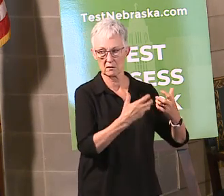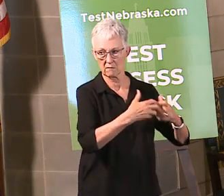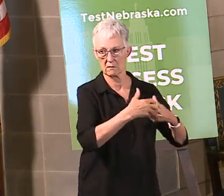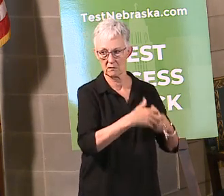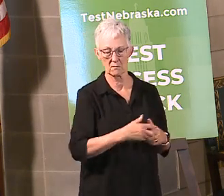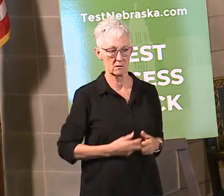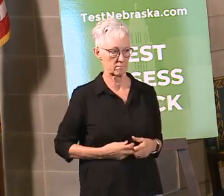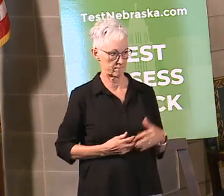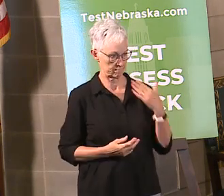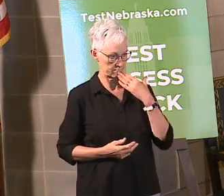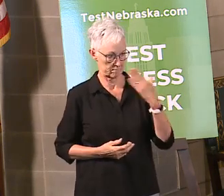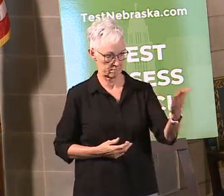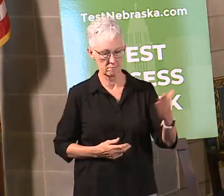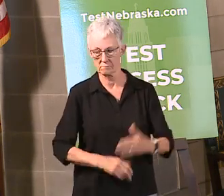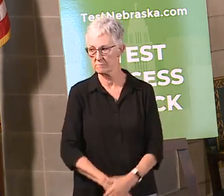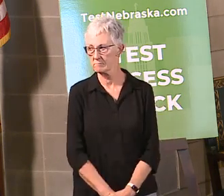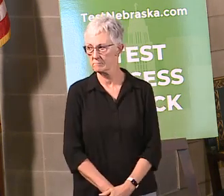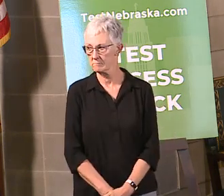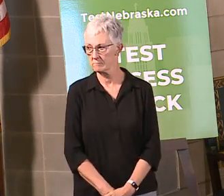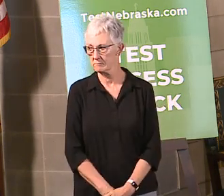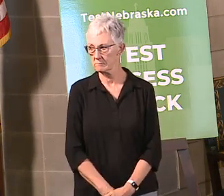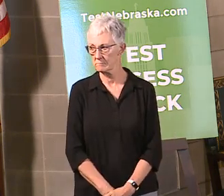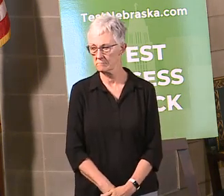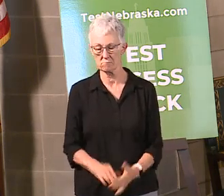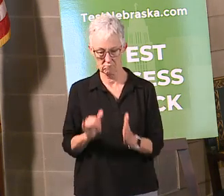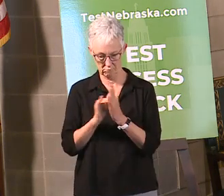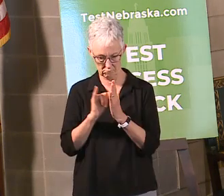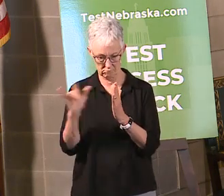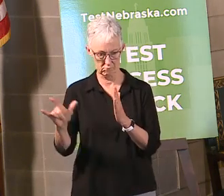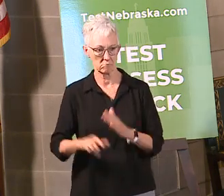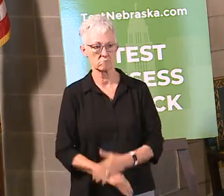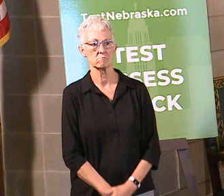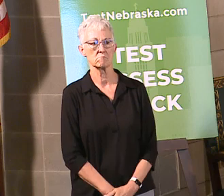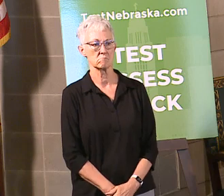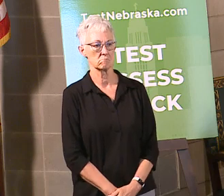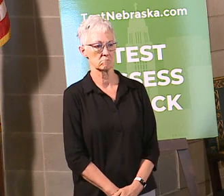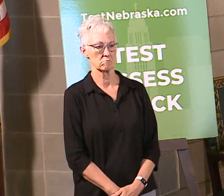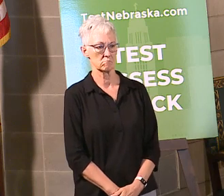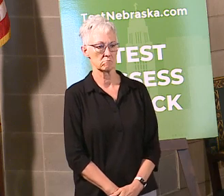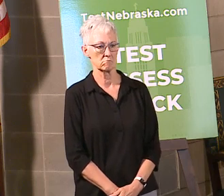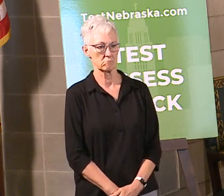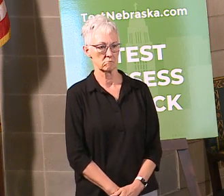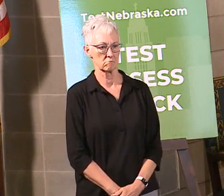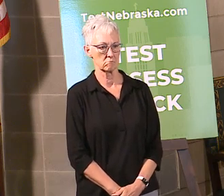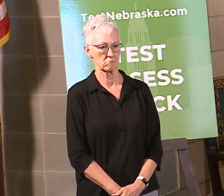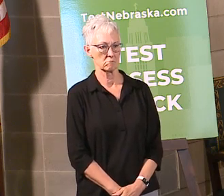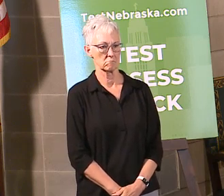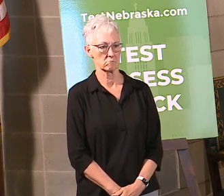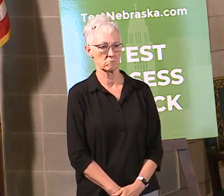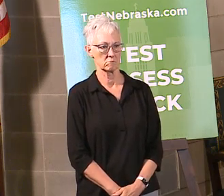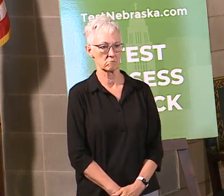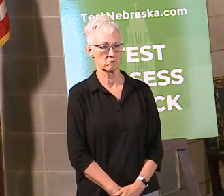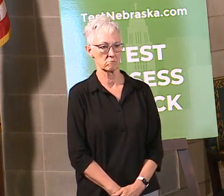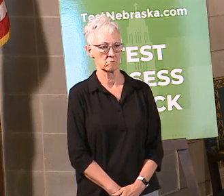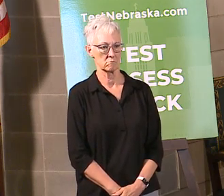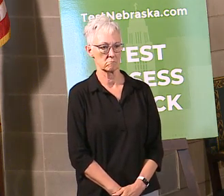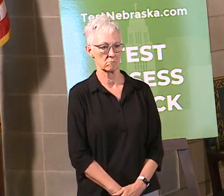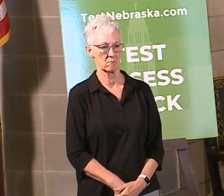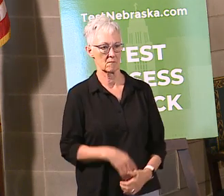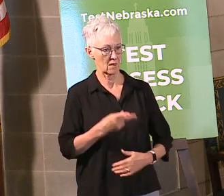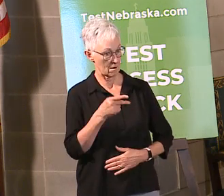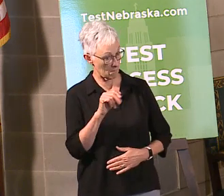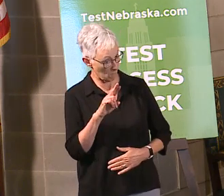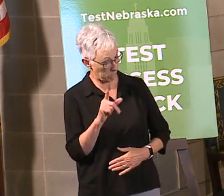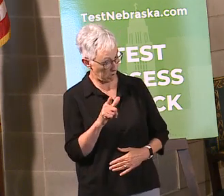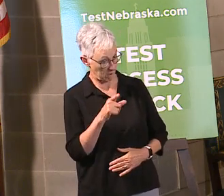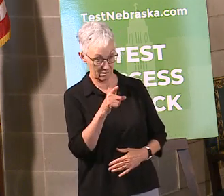Thank you very much, Dr. Antone. That's all I got. So you got, all right, so questions from in the room? Paul, I'm looking over you. You're not